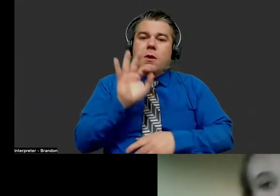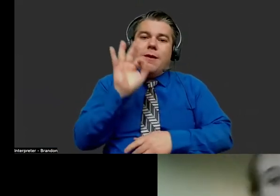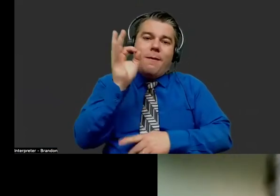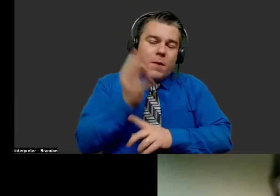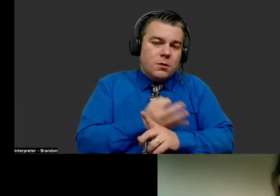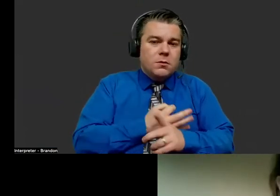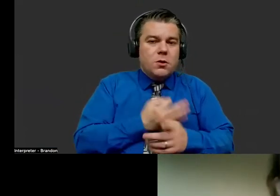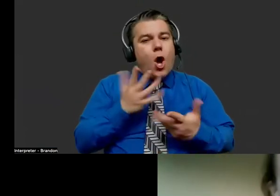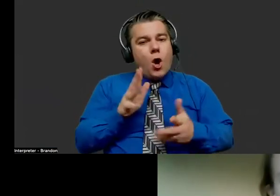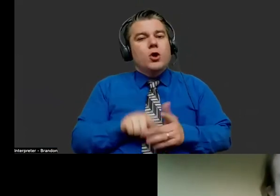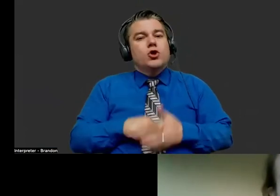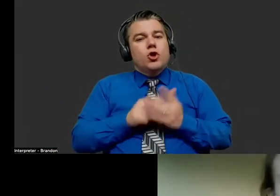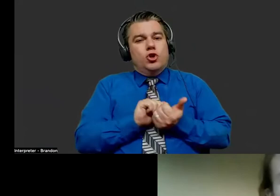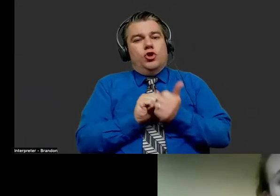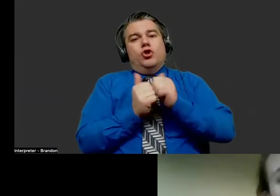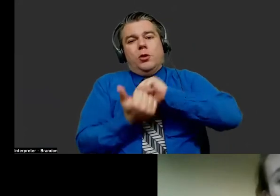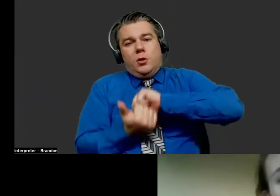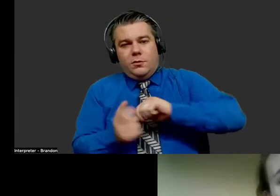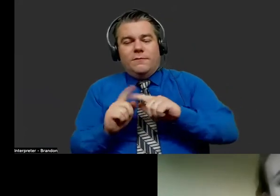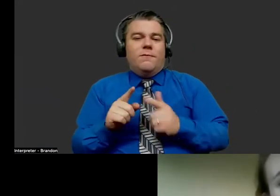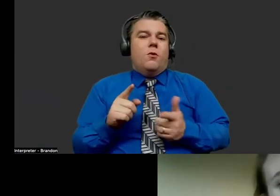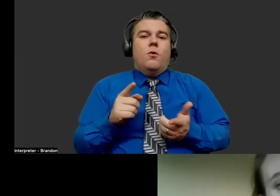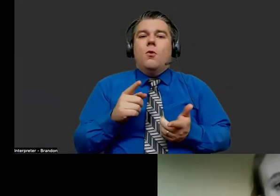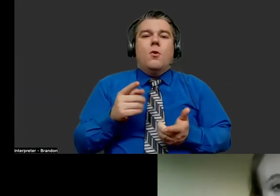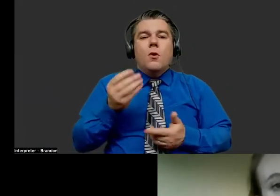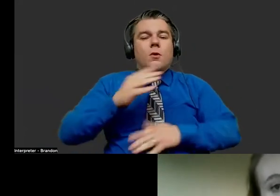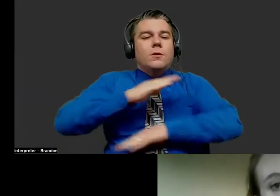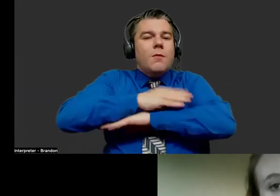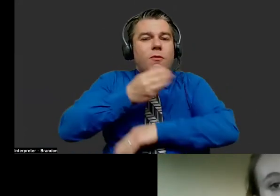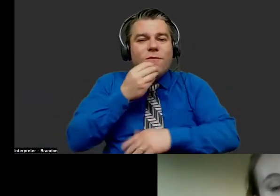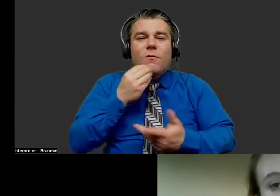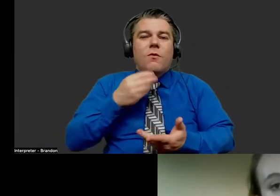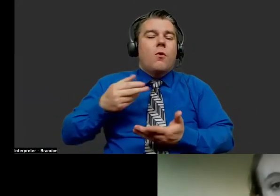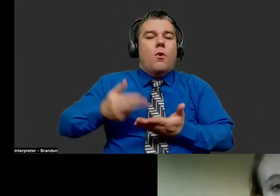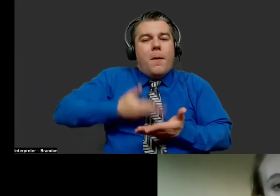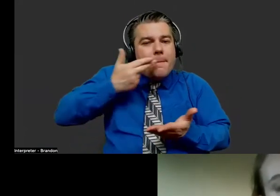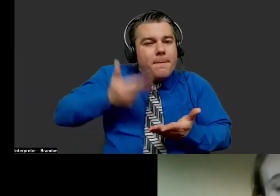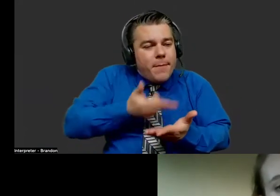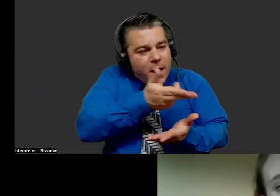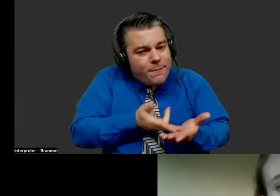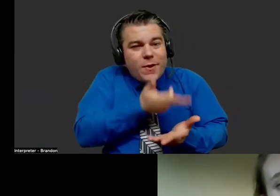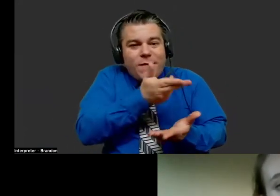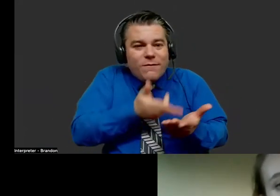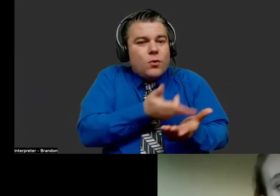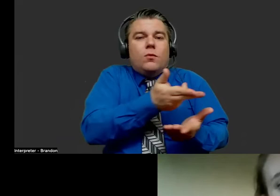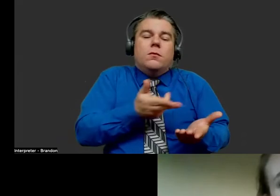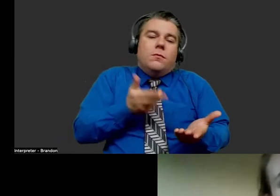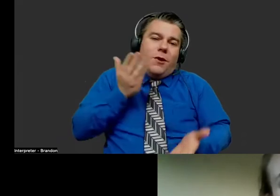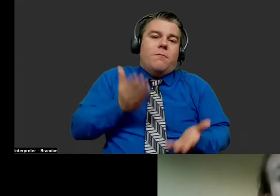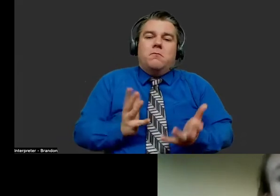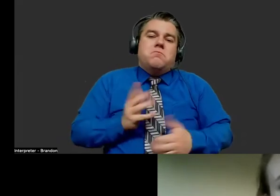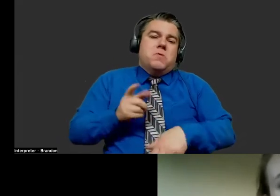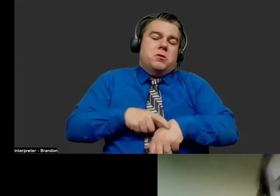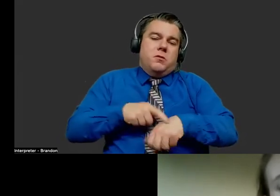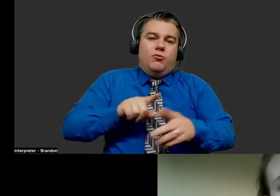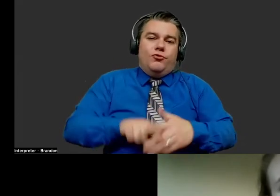that transition to table food and baby food and things like that, that might be a fine time to start